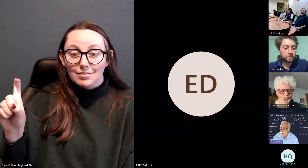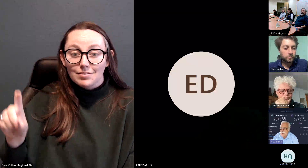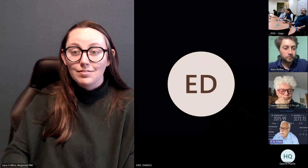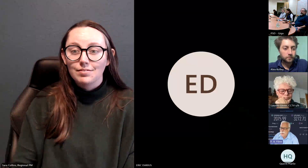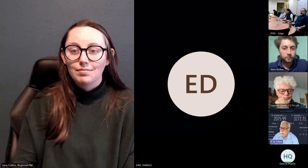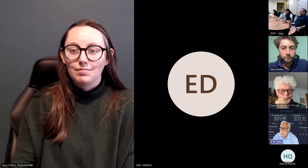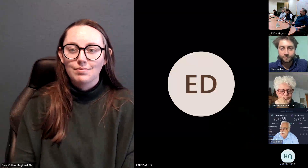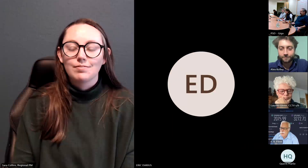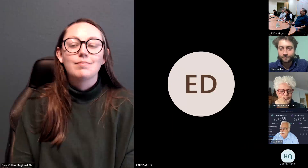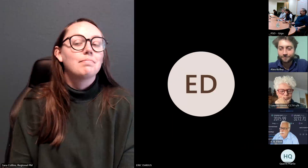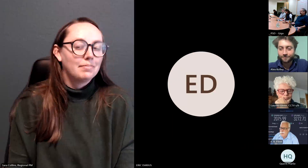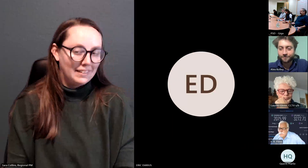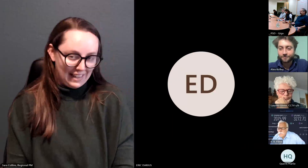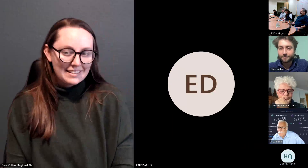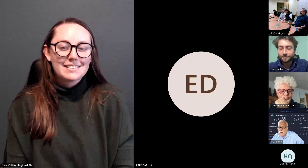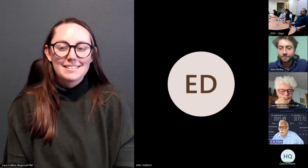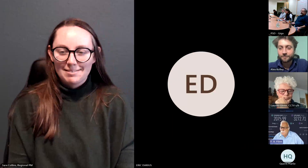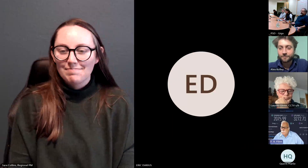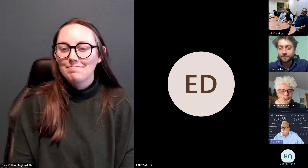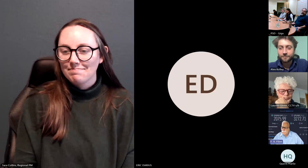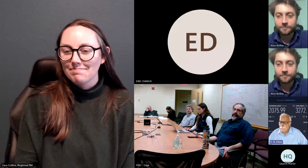Yes, thank you.